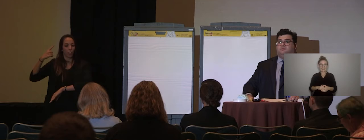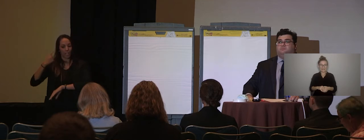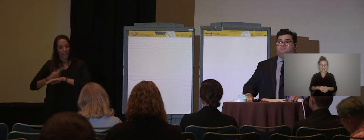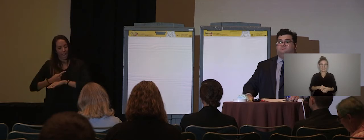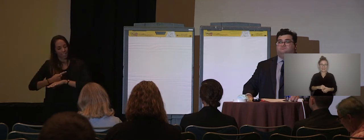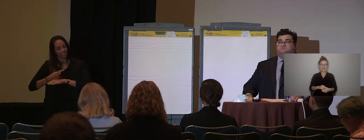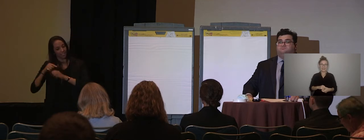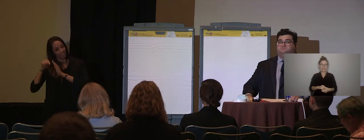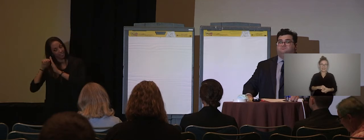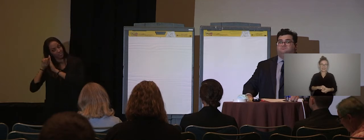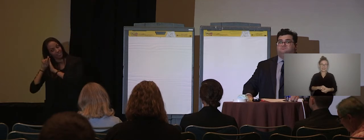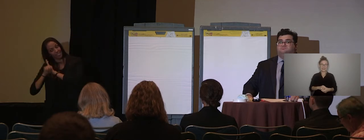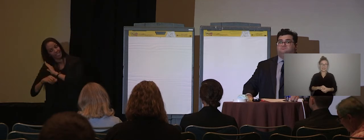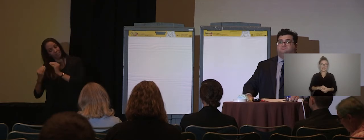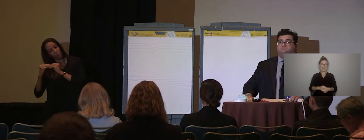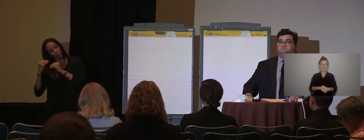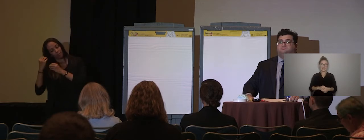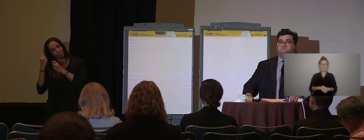to